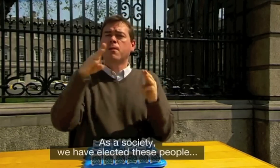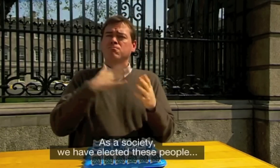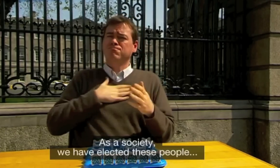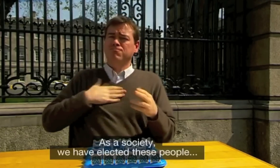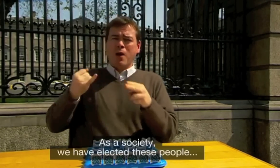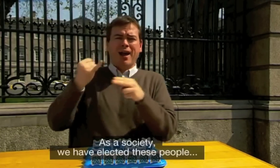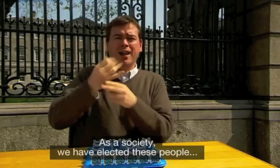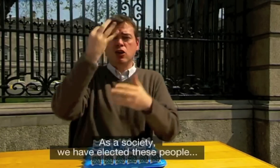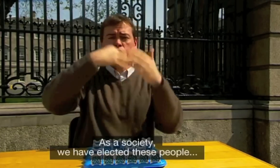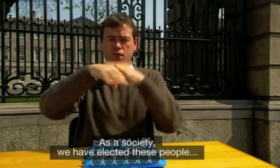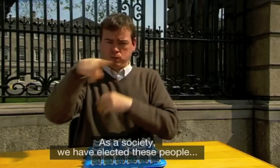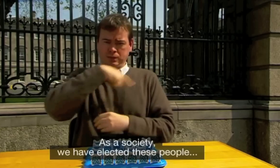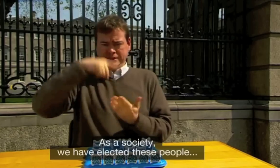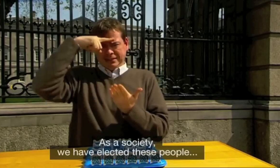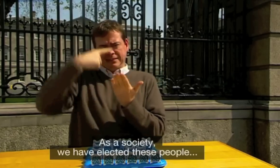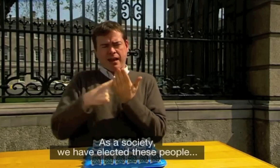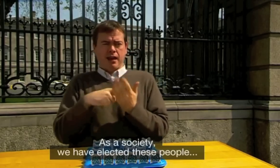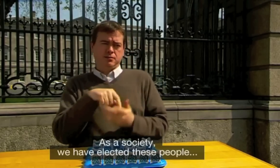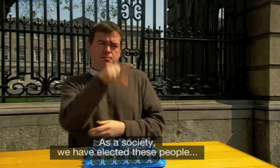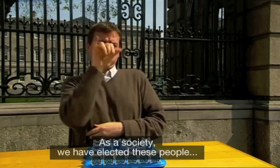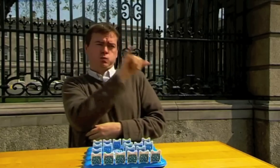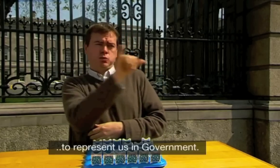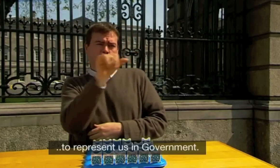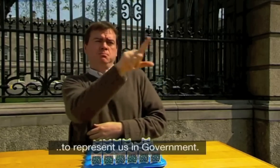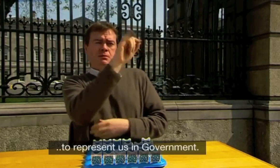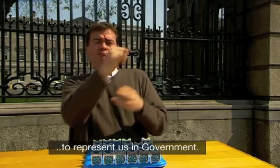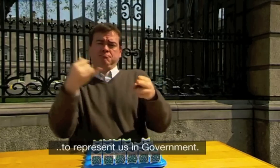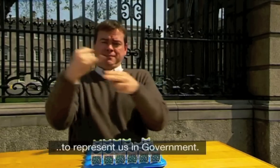As a society, we have elected these people to represent us in government.